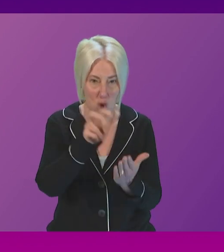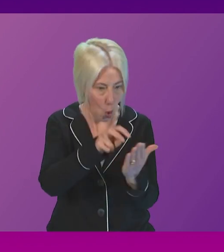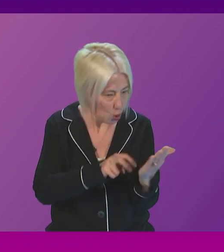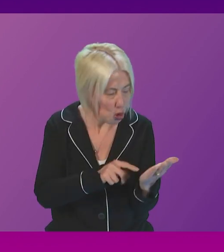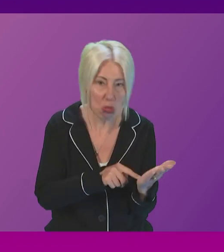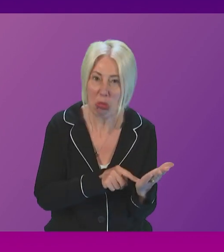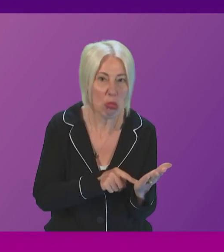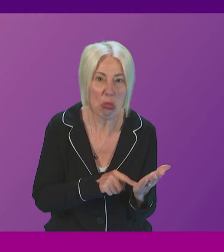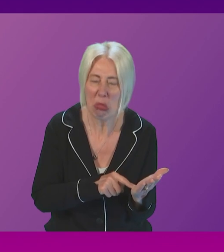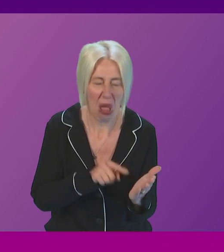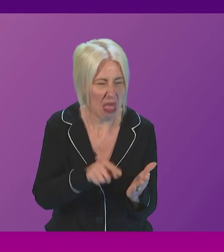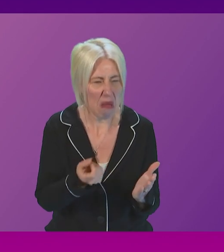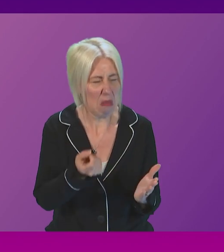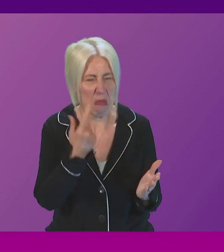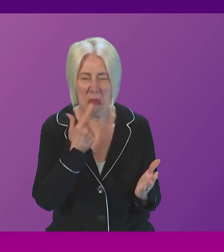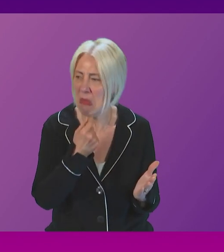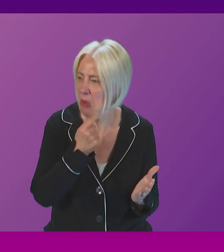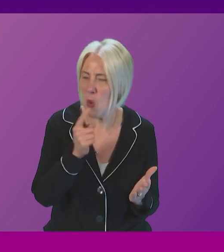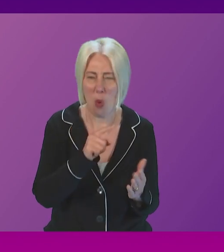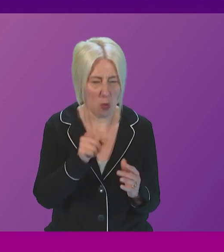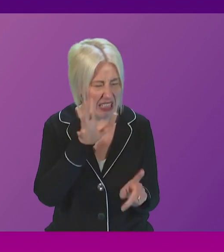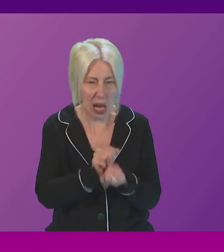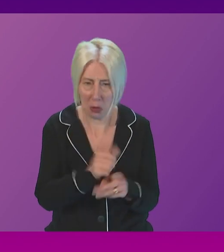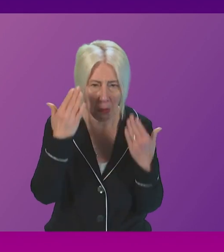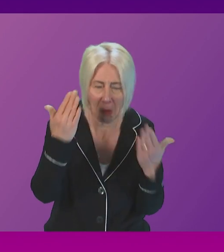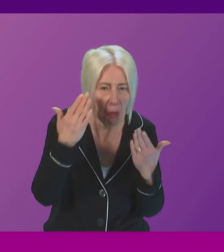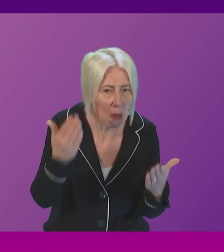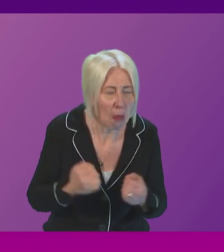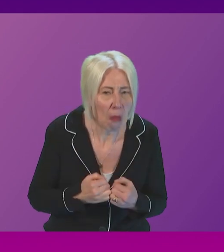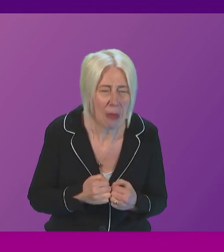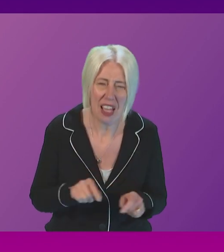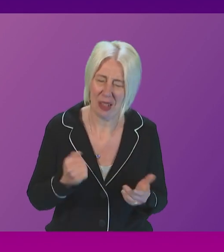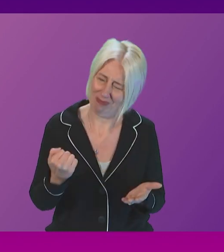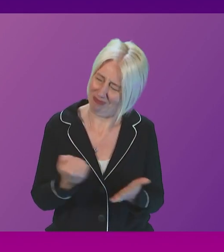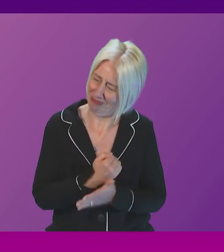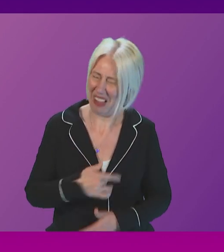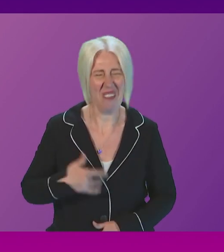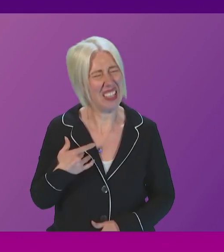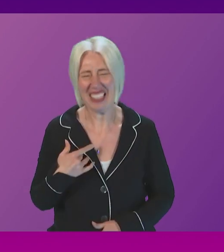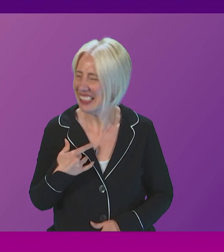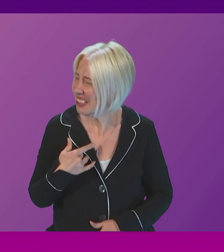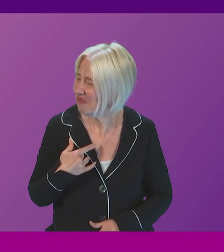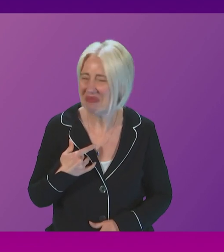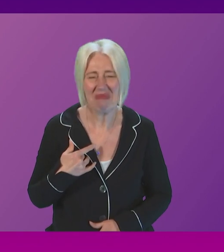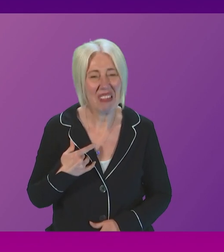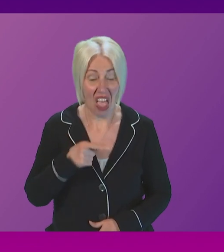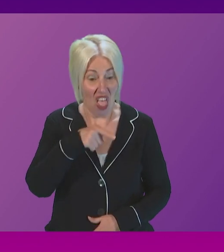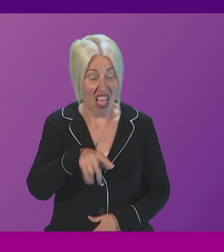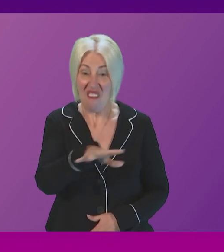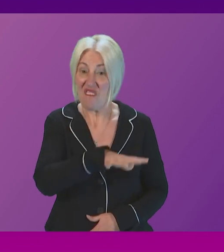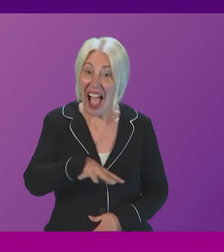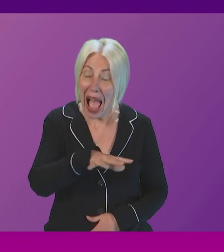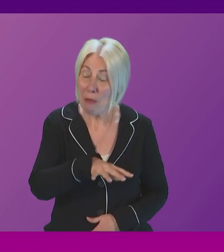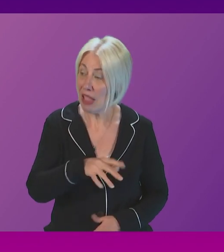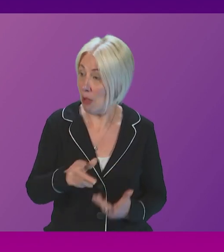They seem to not understand or be aware of the diagnosis. And unfortunately, I feel at this point this does not fill that family